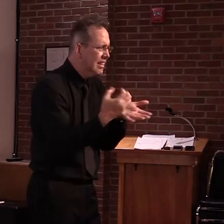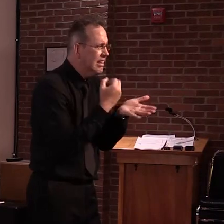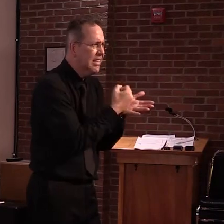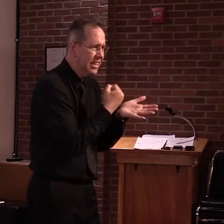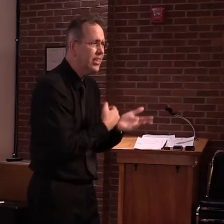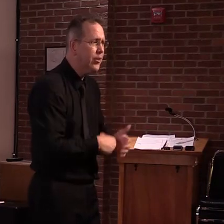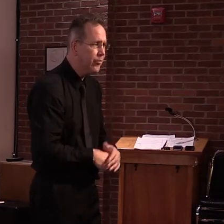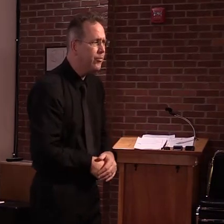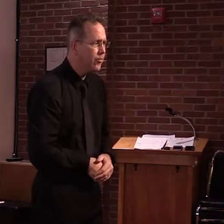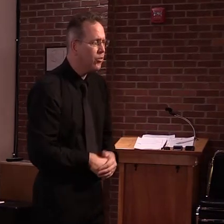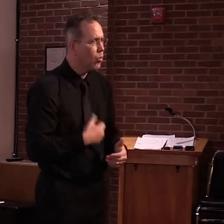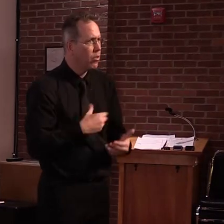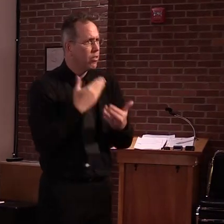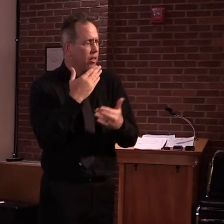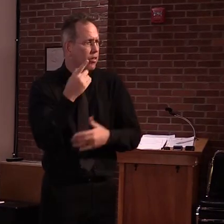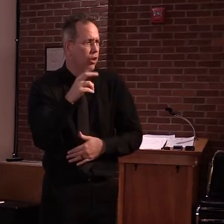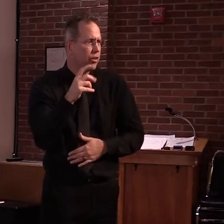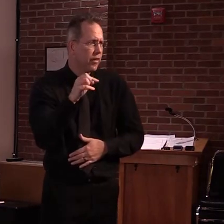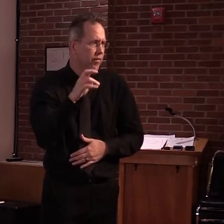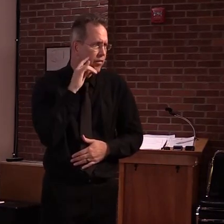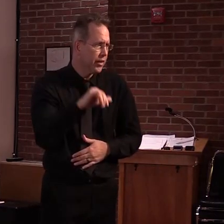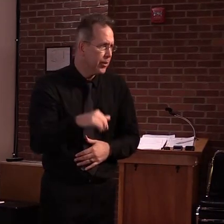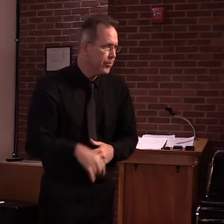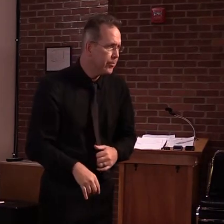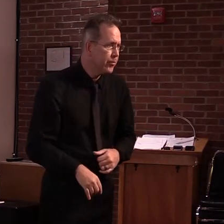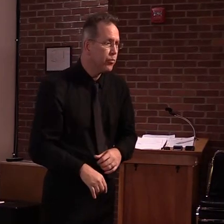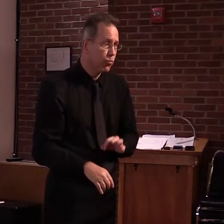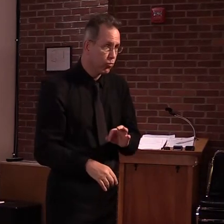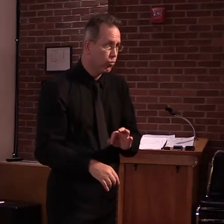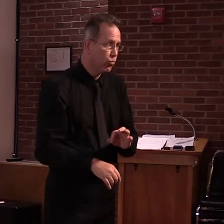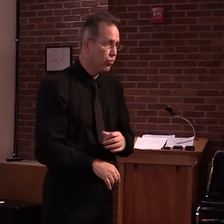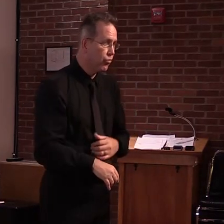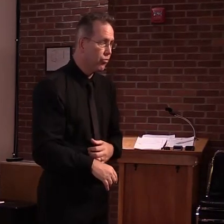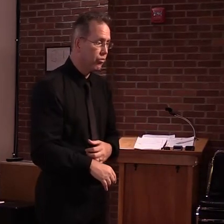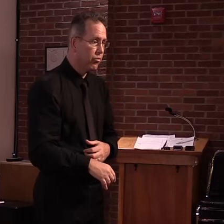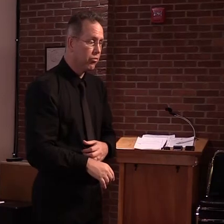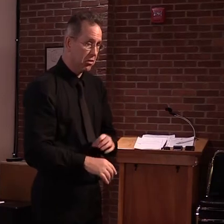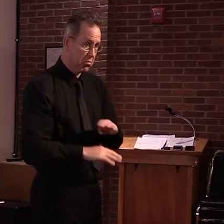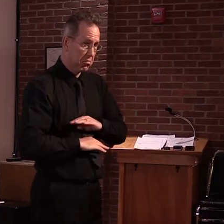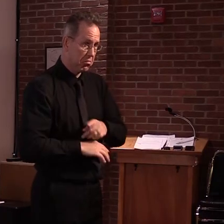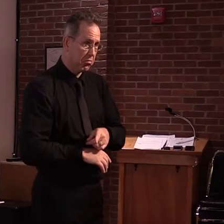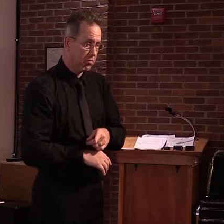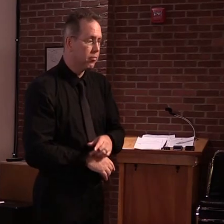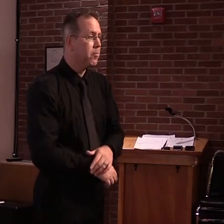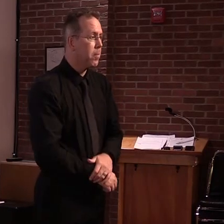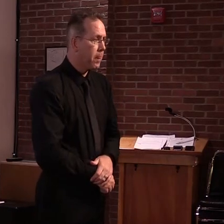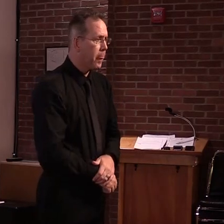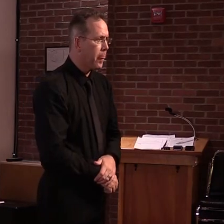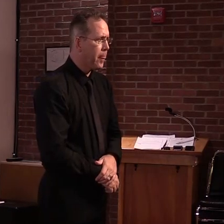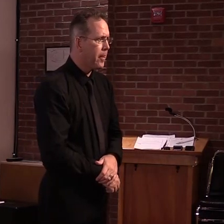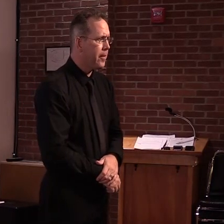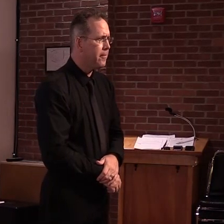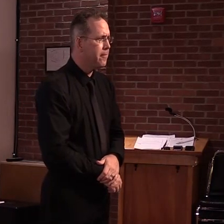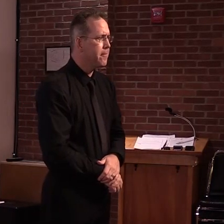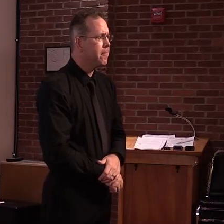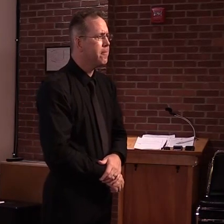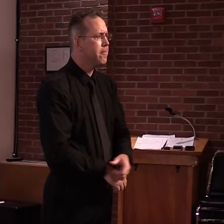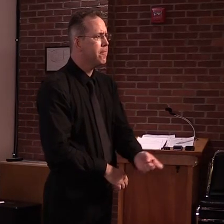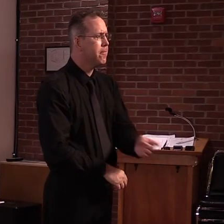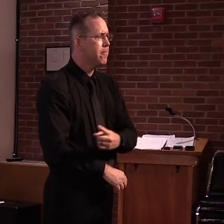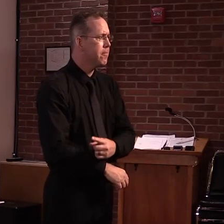Yes, I guess we've been hearing from some advocates that are concerned that some homeless people might get lost along the way. So I